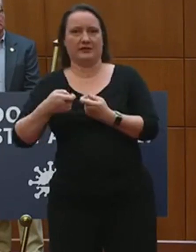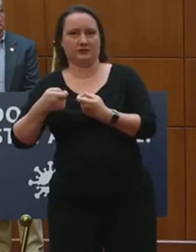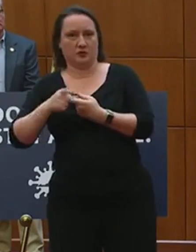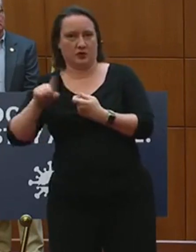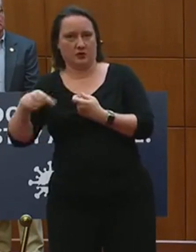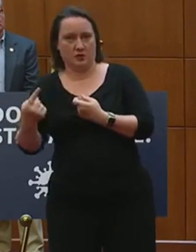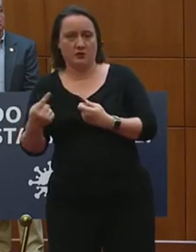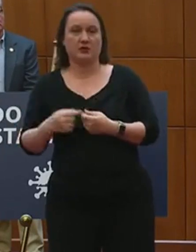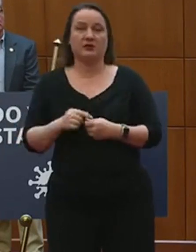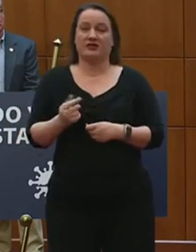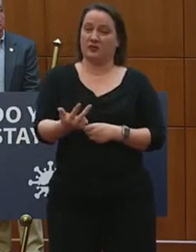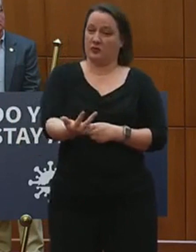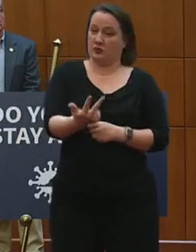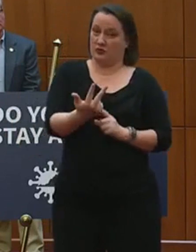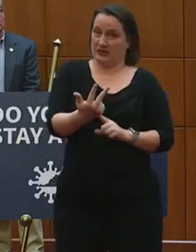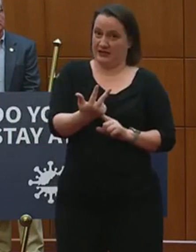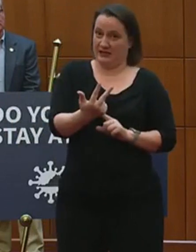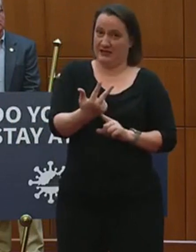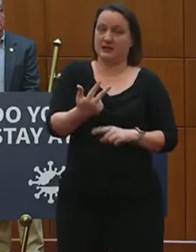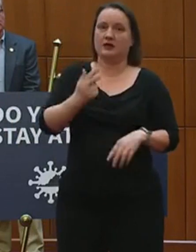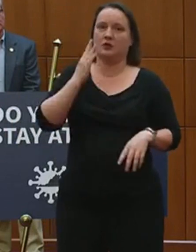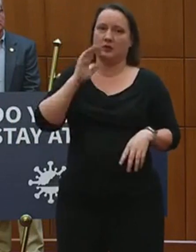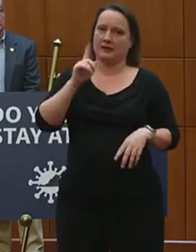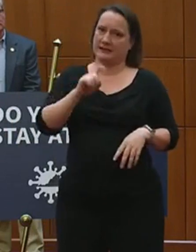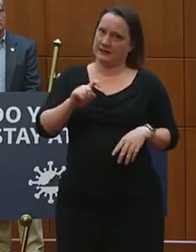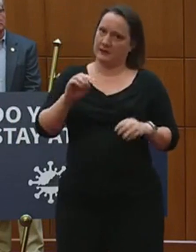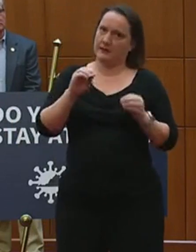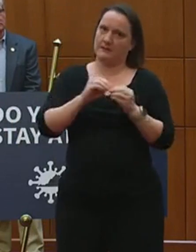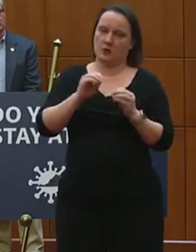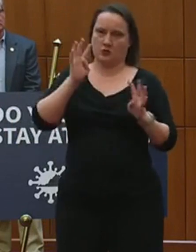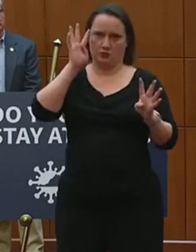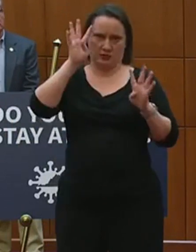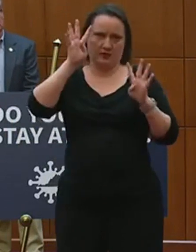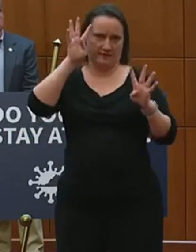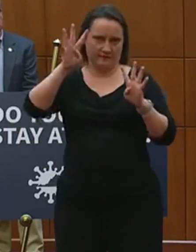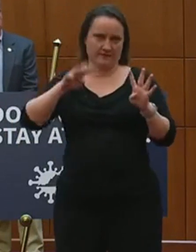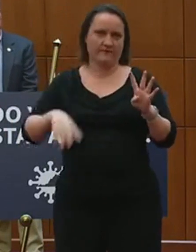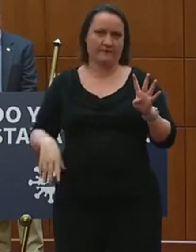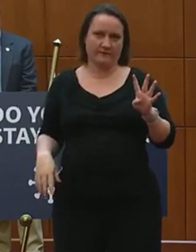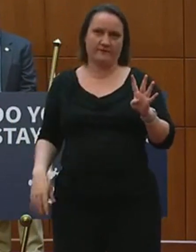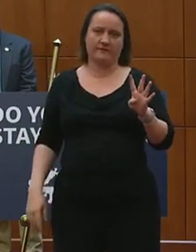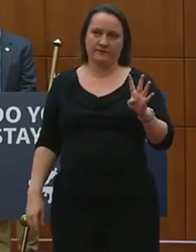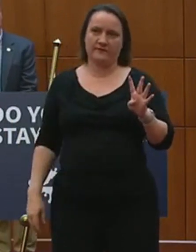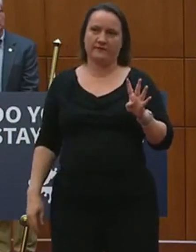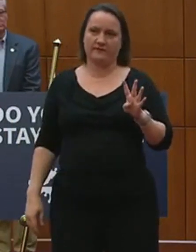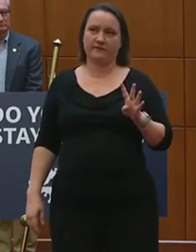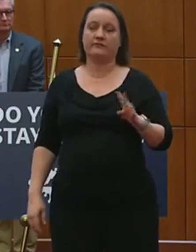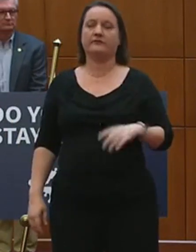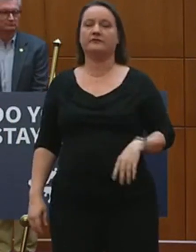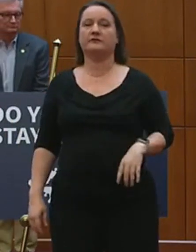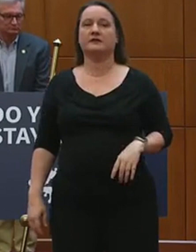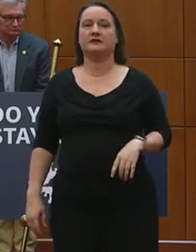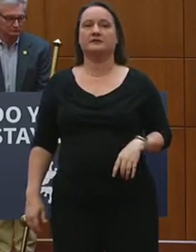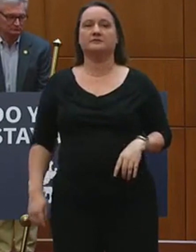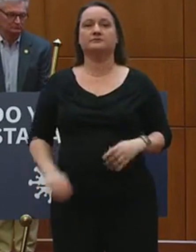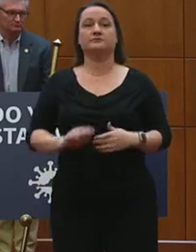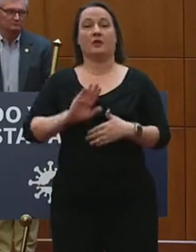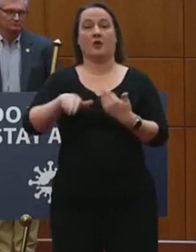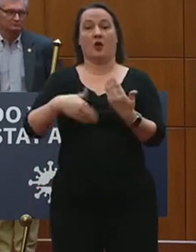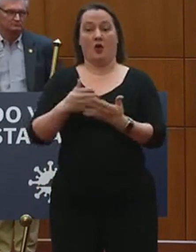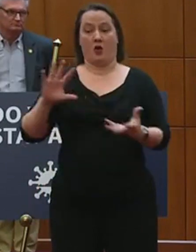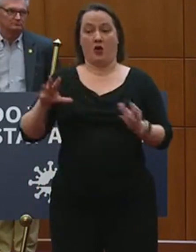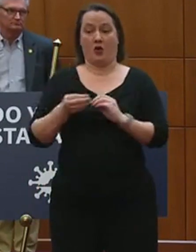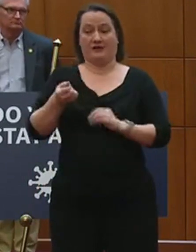There are 3 in particular that we're going to have to be a little bit more creative with. However, all